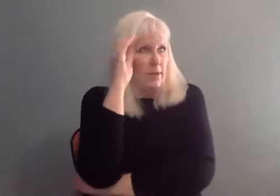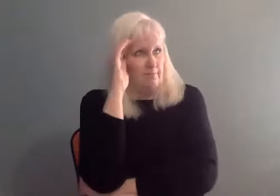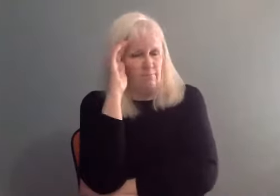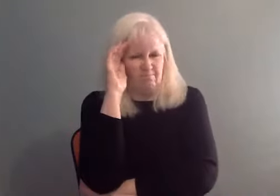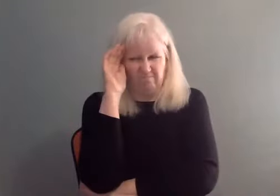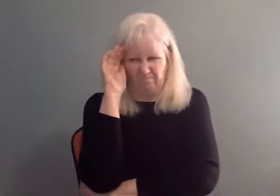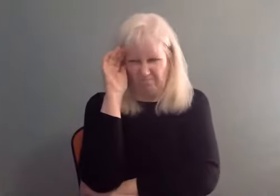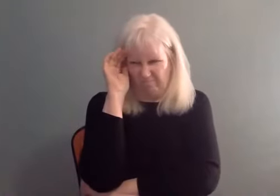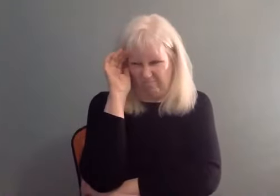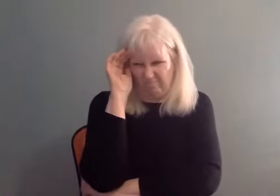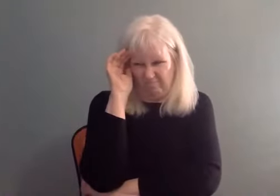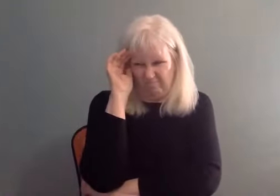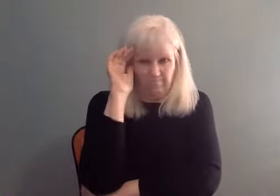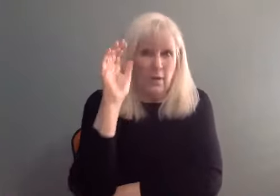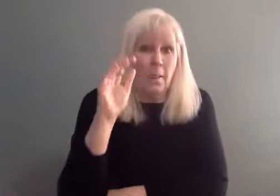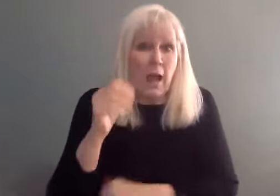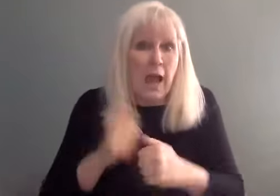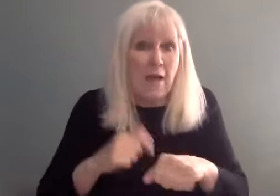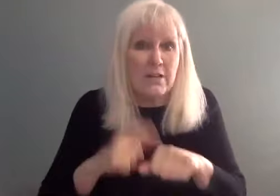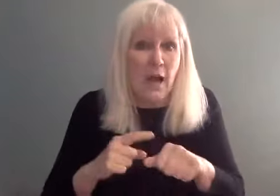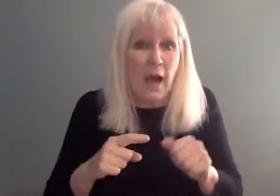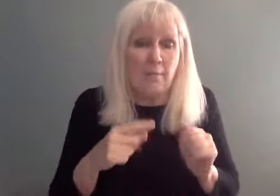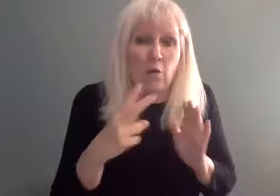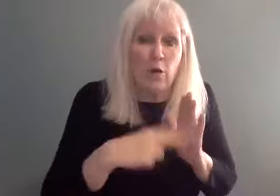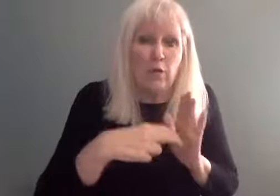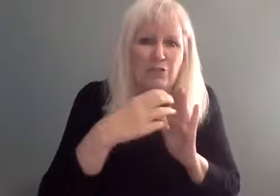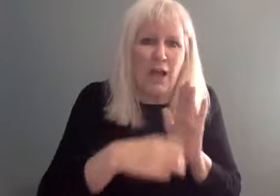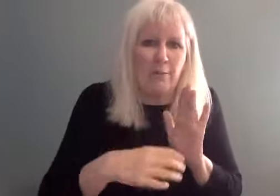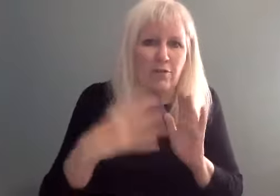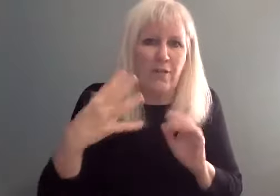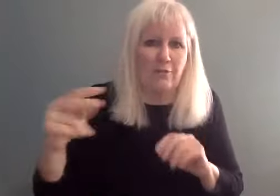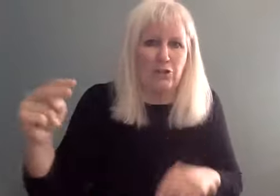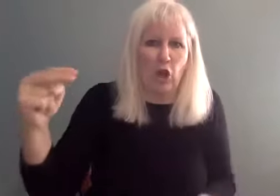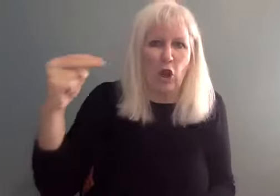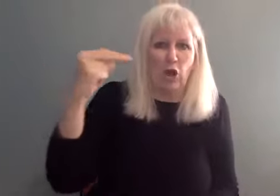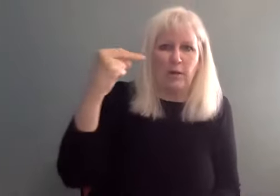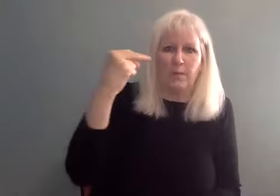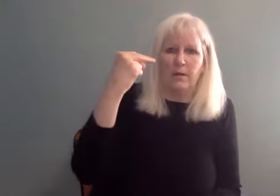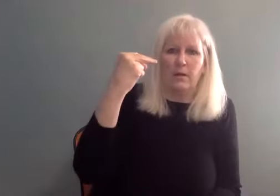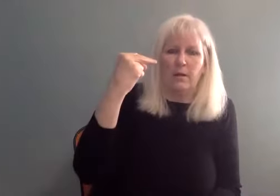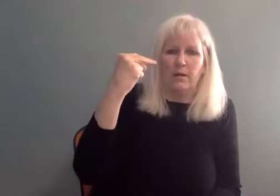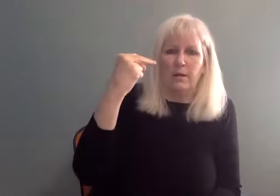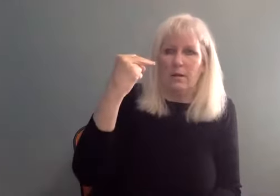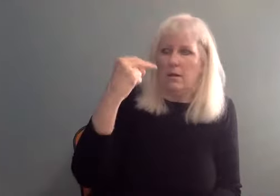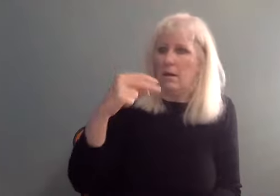seemed to me every time they'd read chapter 5, she'd look at me across the room, because they said, oh my God, Pat's doing her